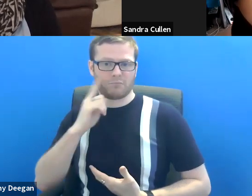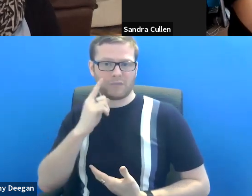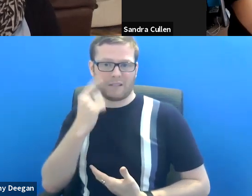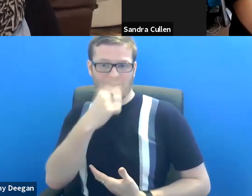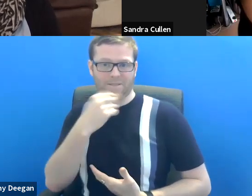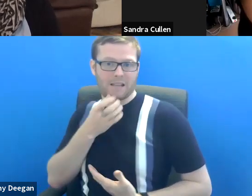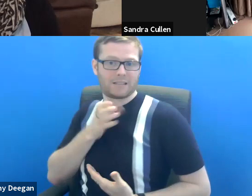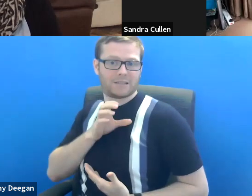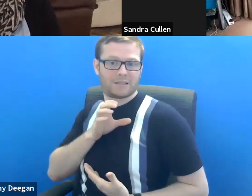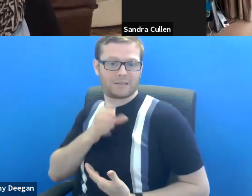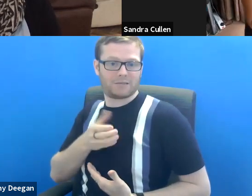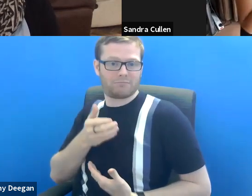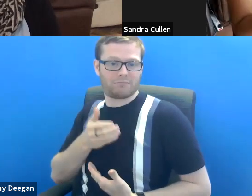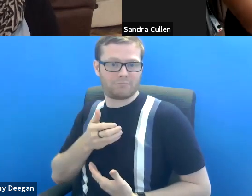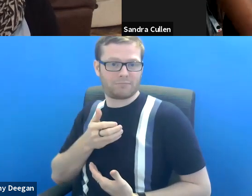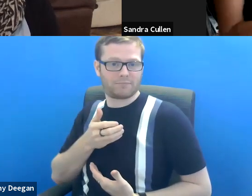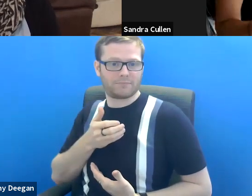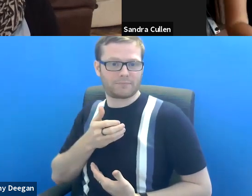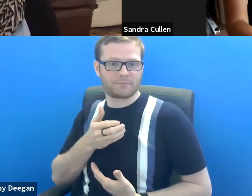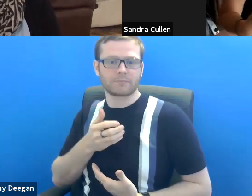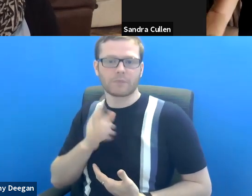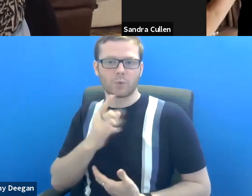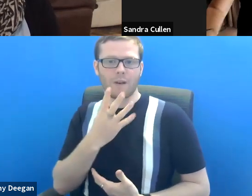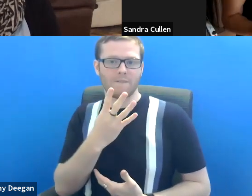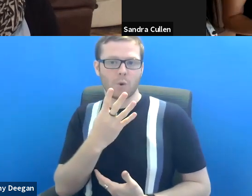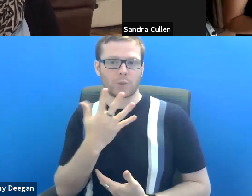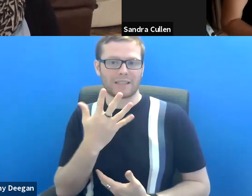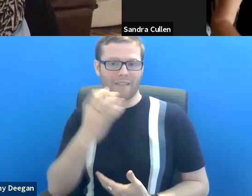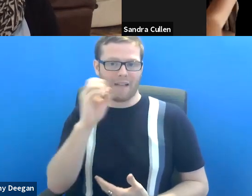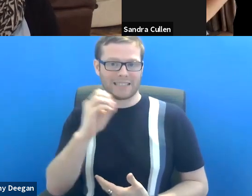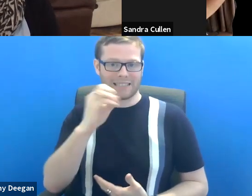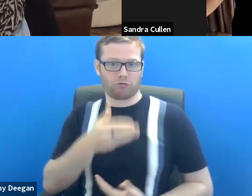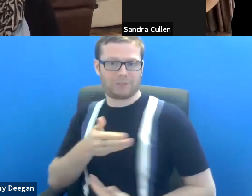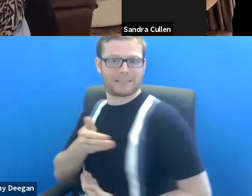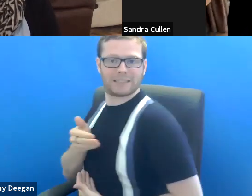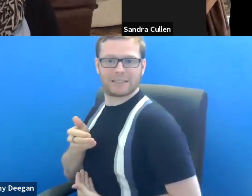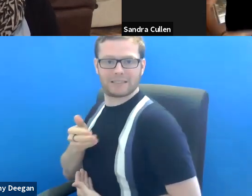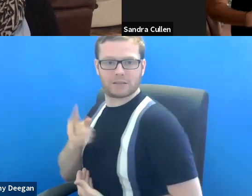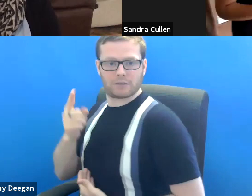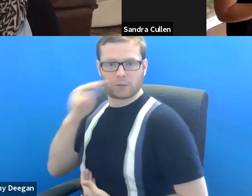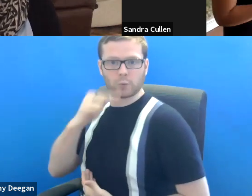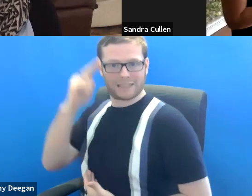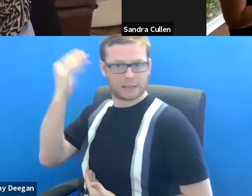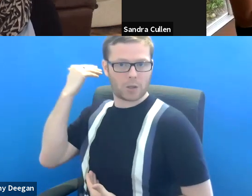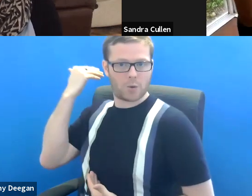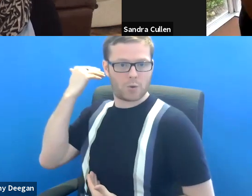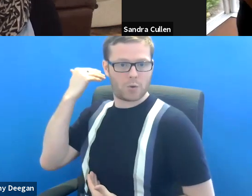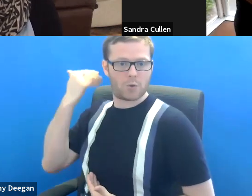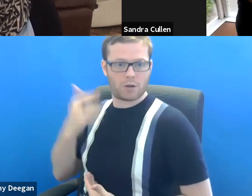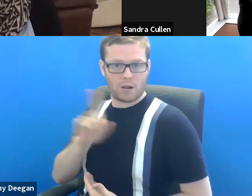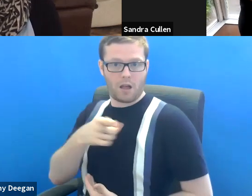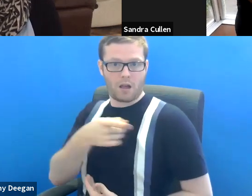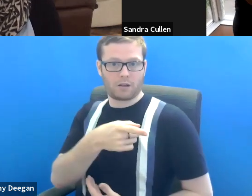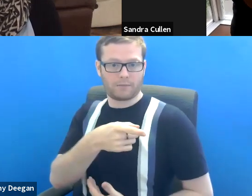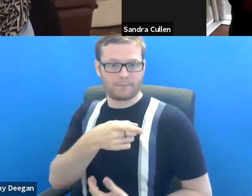like that, and I will be at 45 degrees of the window, as you can see, probably that way.